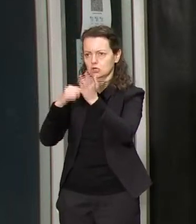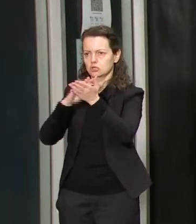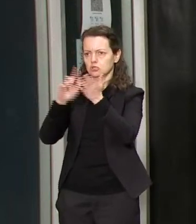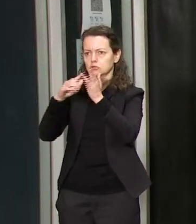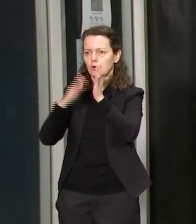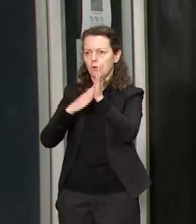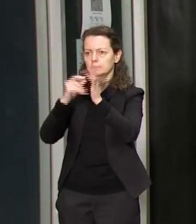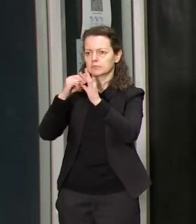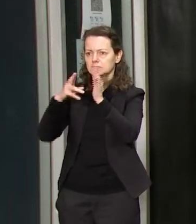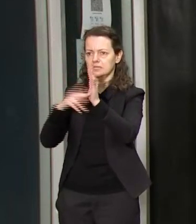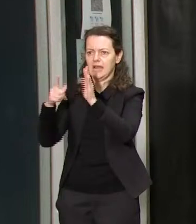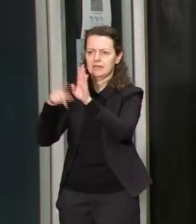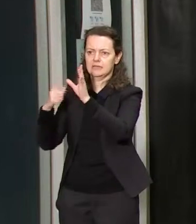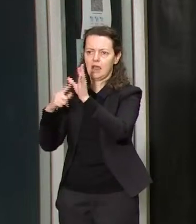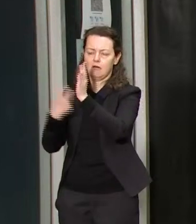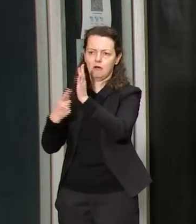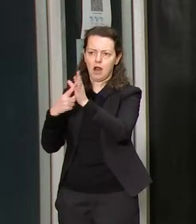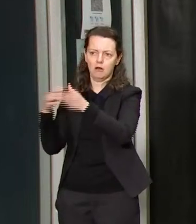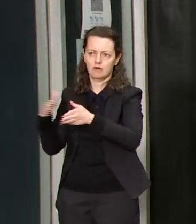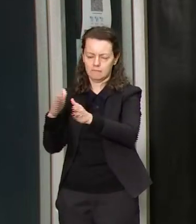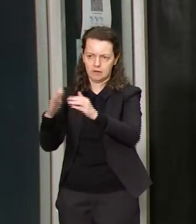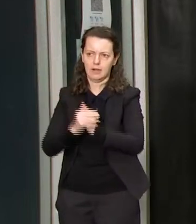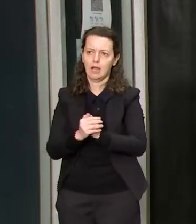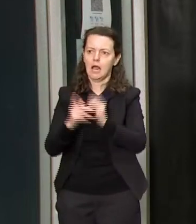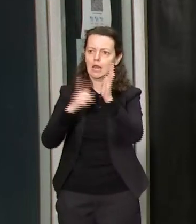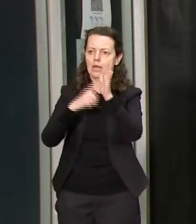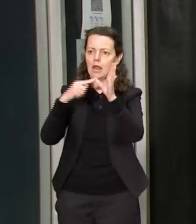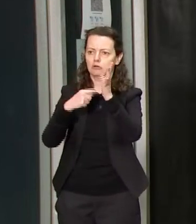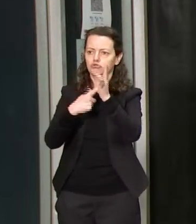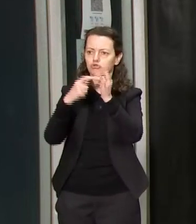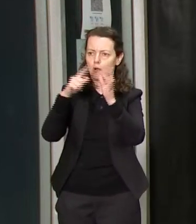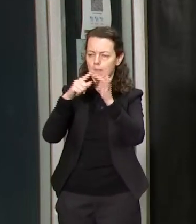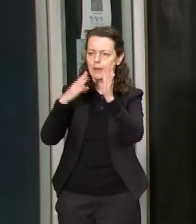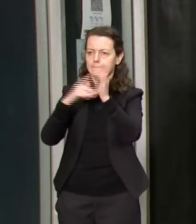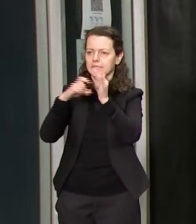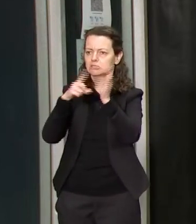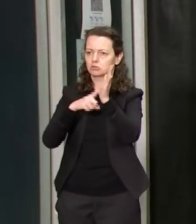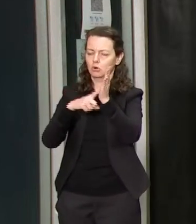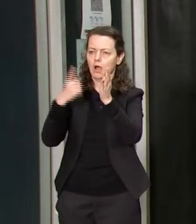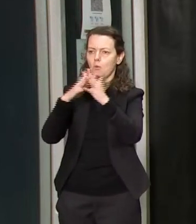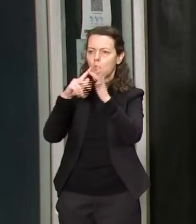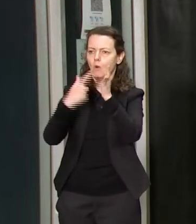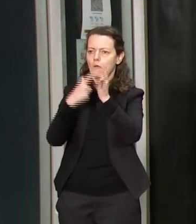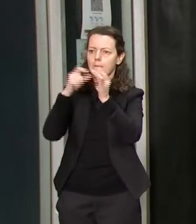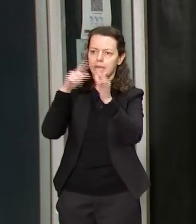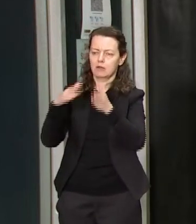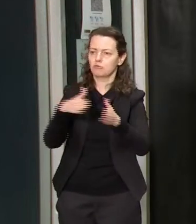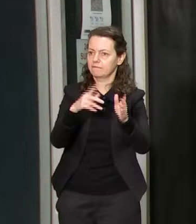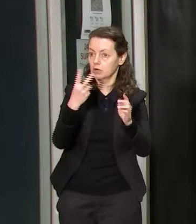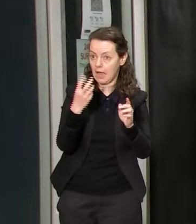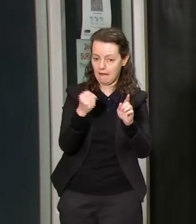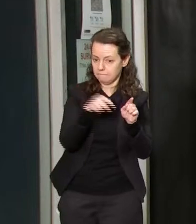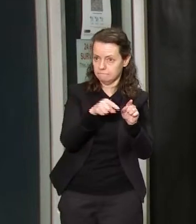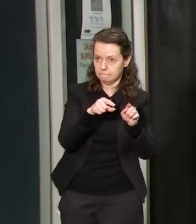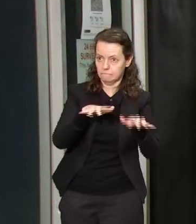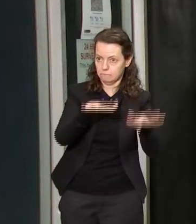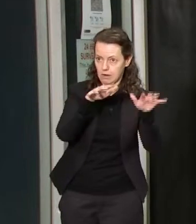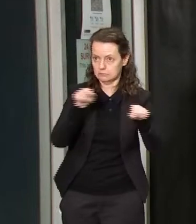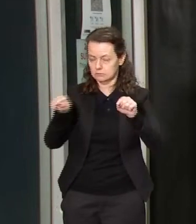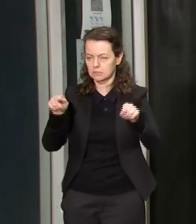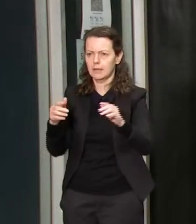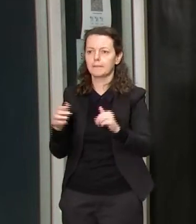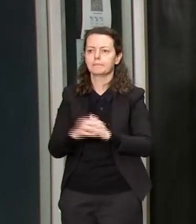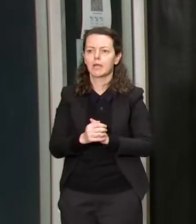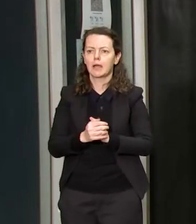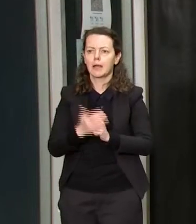three moderate flood warnings out for the Latrobe, Mitchell and Werribee rivers. There are 8 minor flood warnings as well. What we